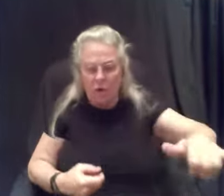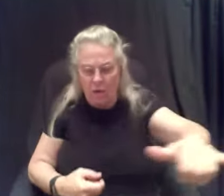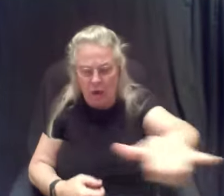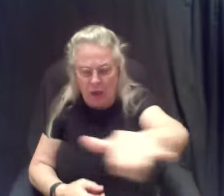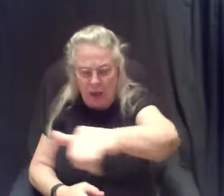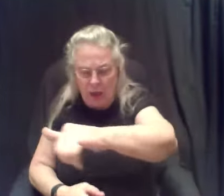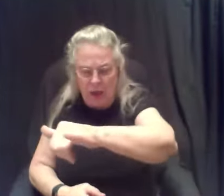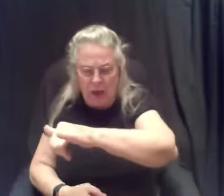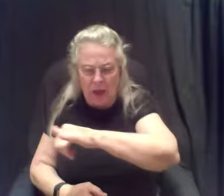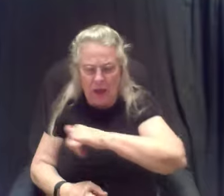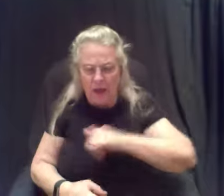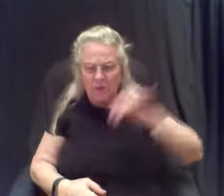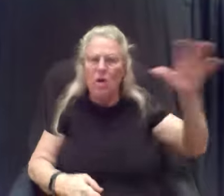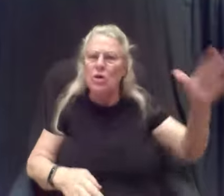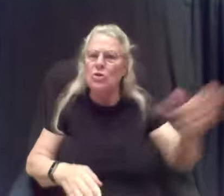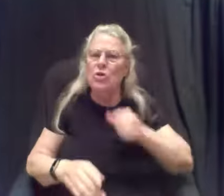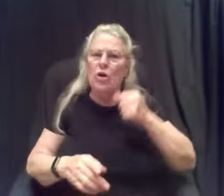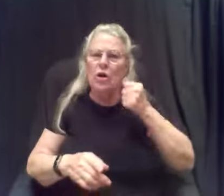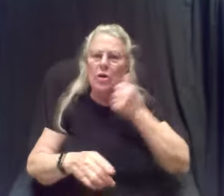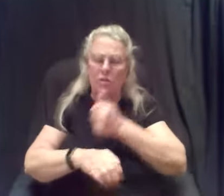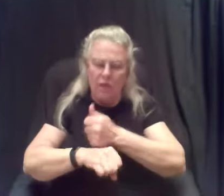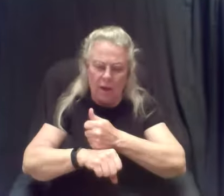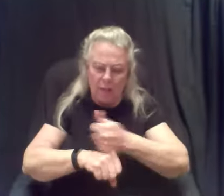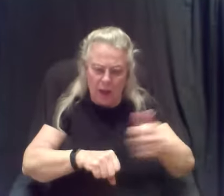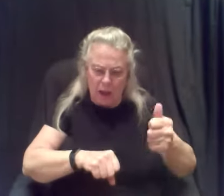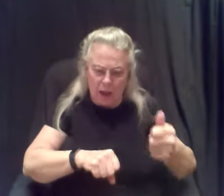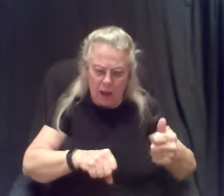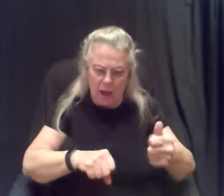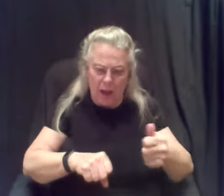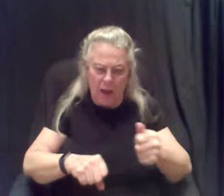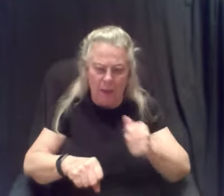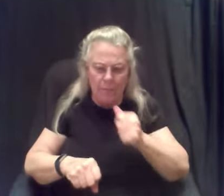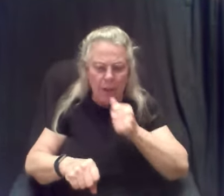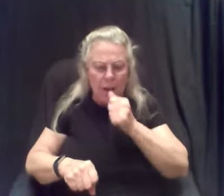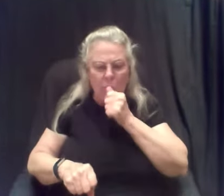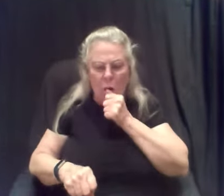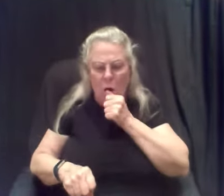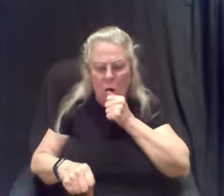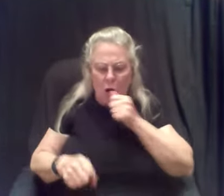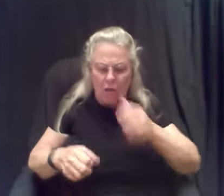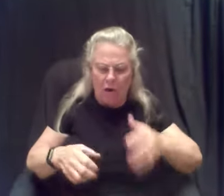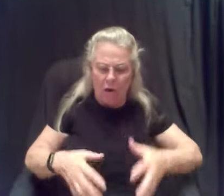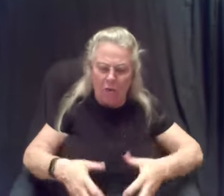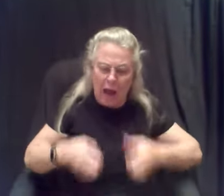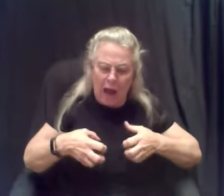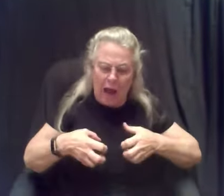us, took the blame, bore the wrath.